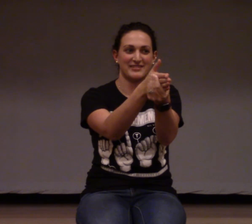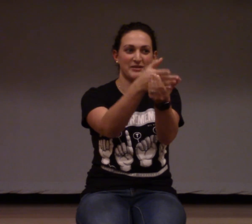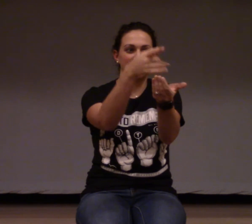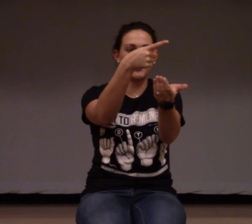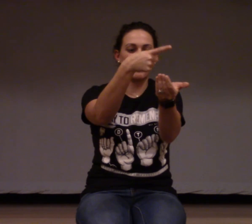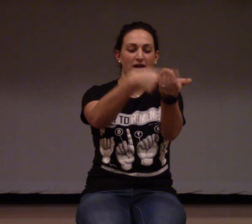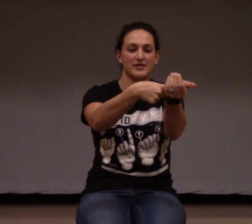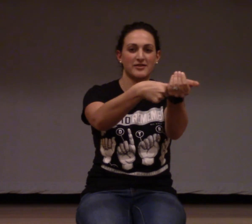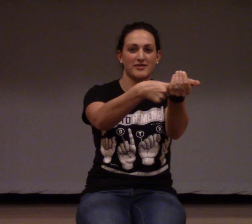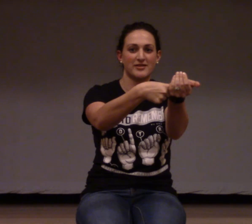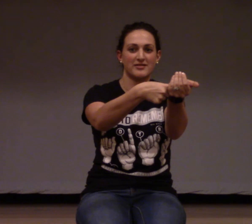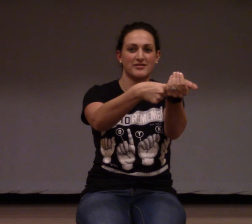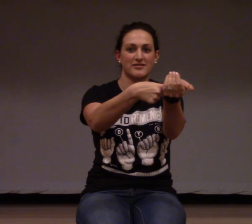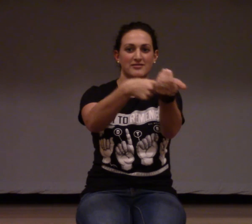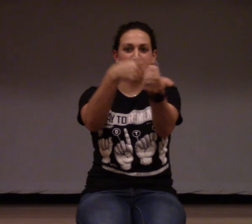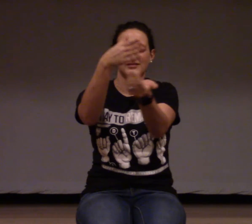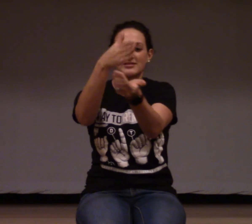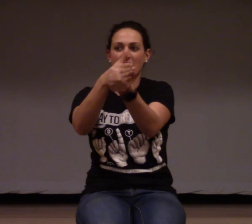Yep, so hot dog, taco.